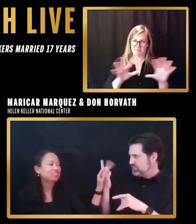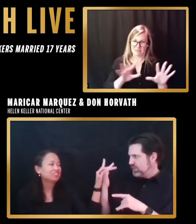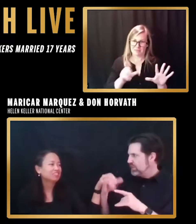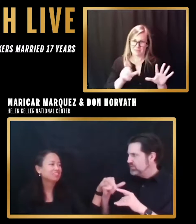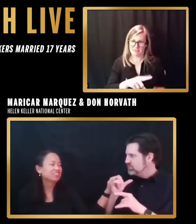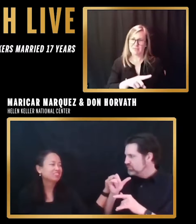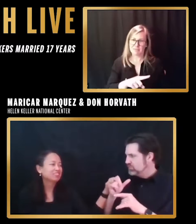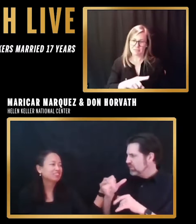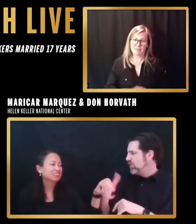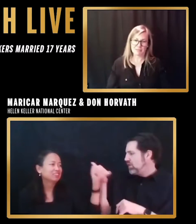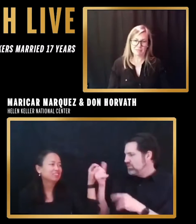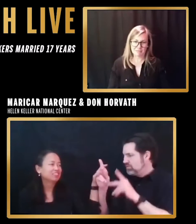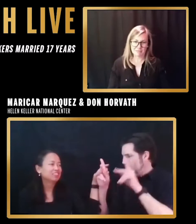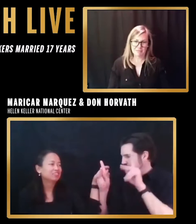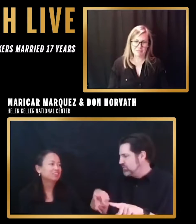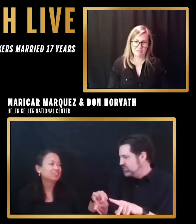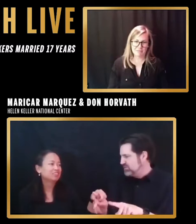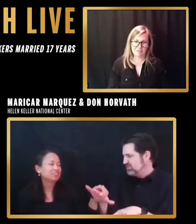Maricar.